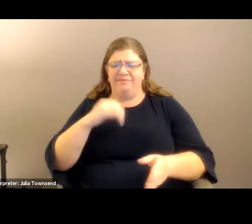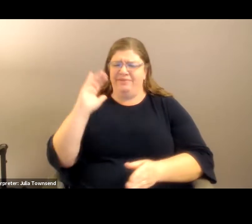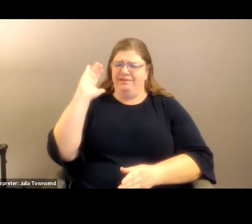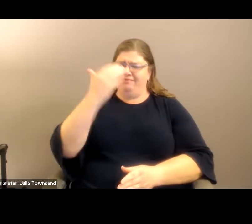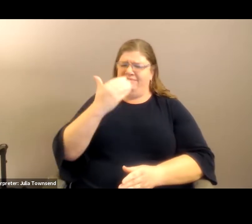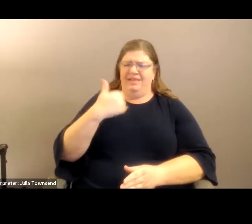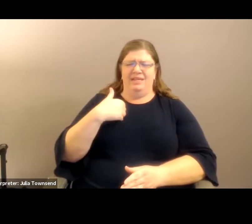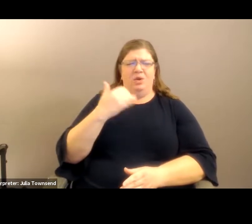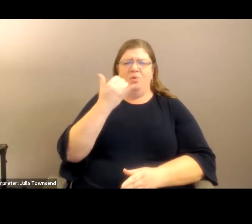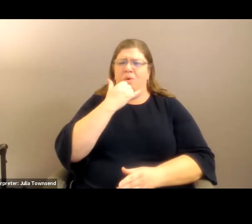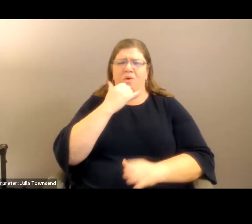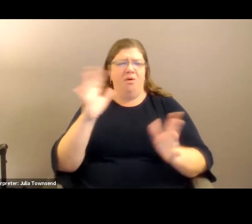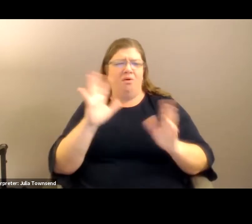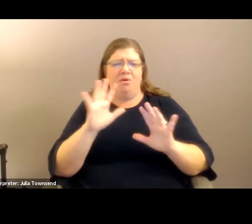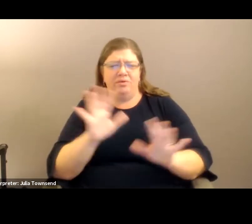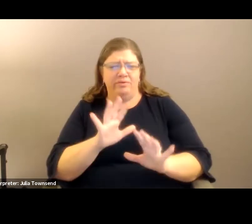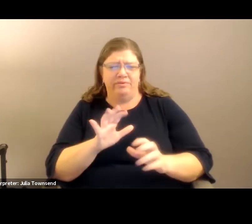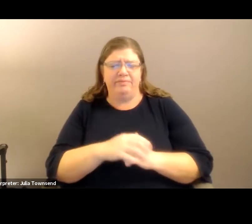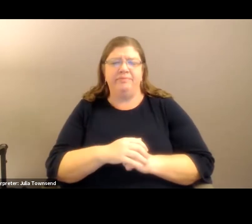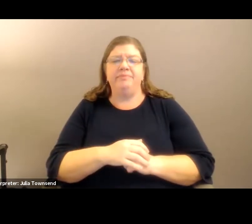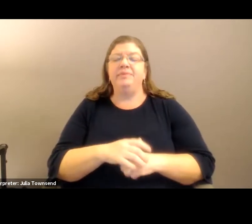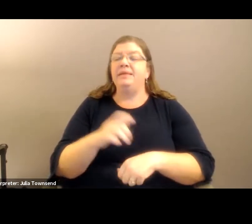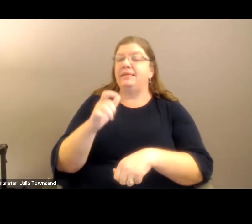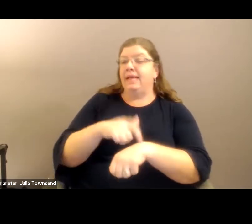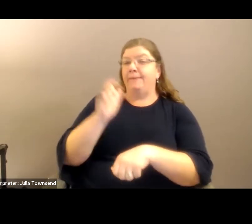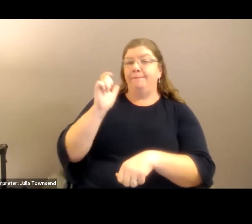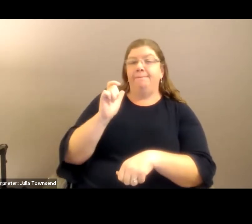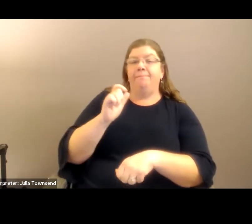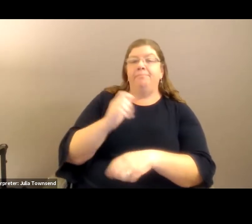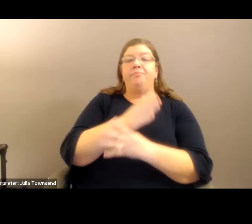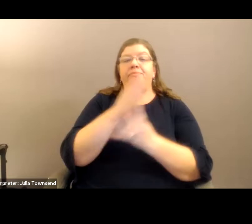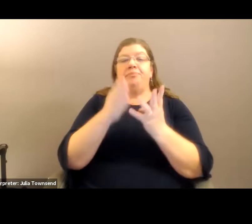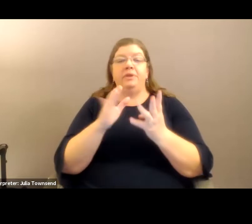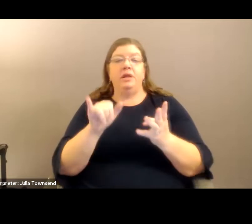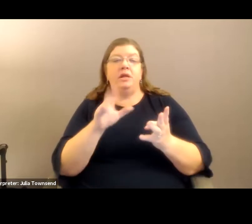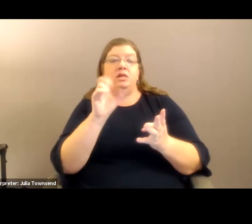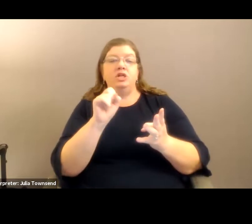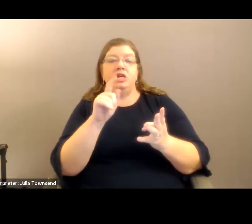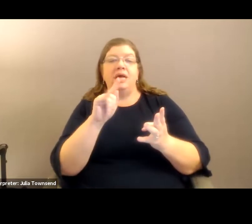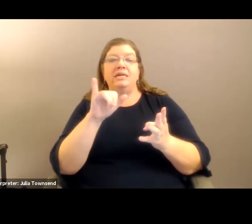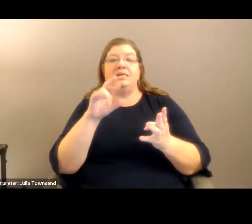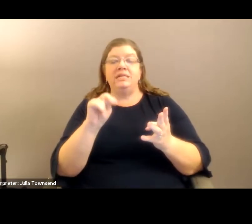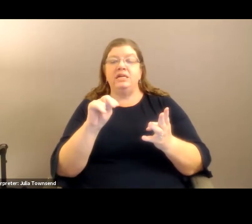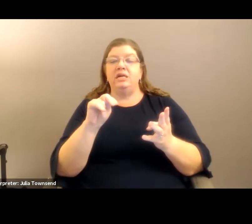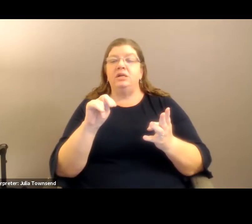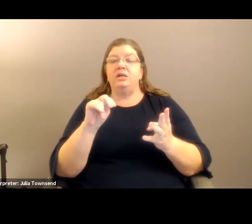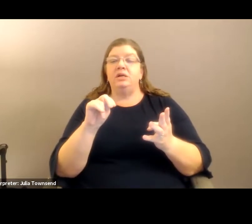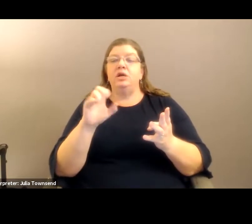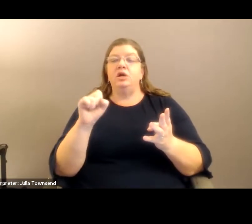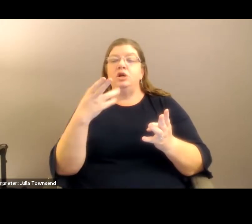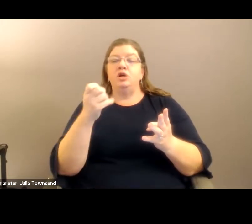terrible. Right. Next speaker is Justin Shores.